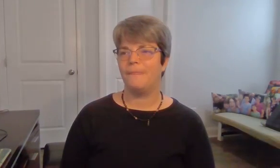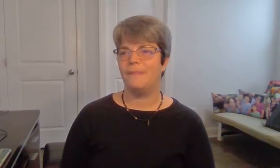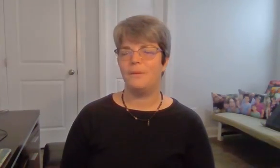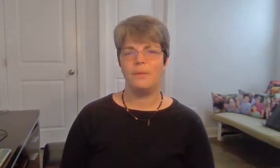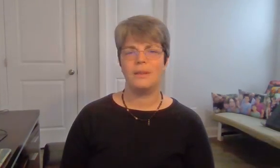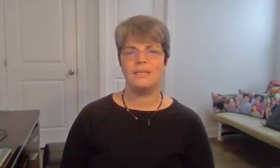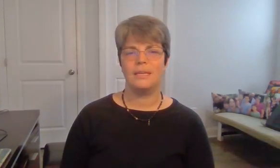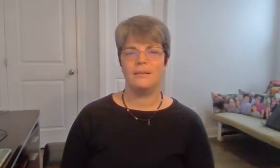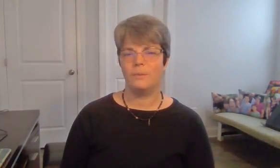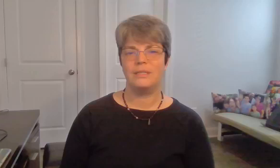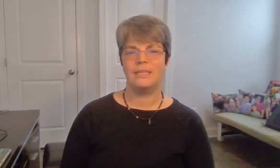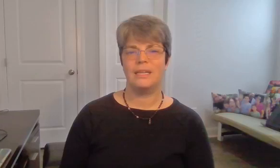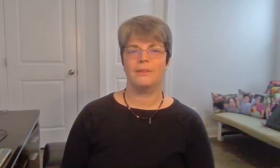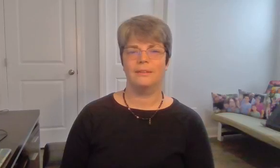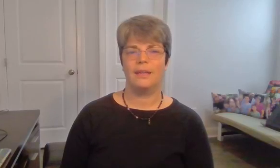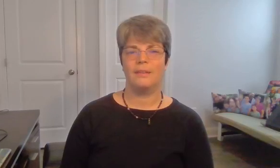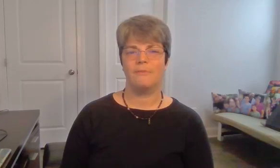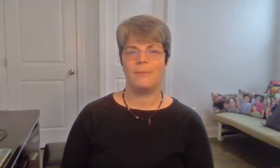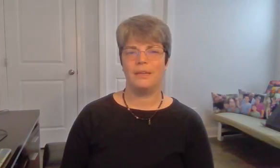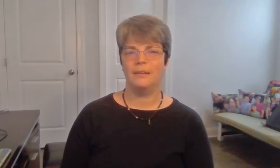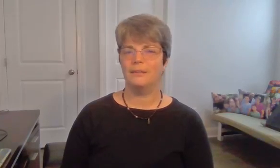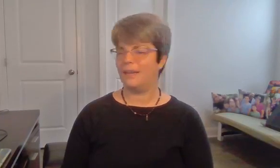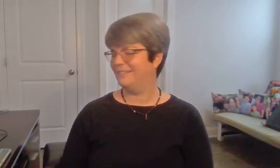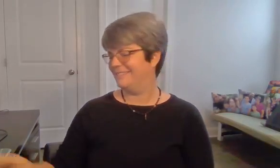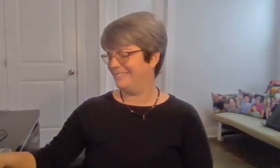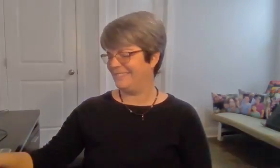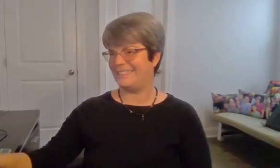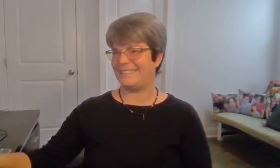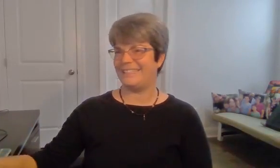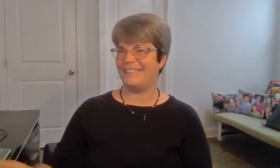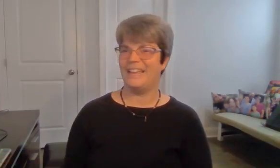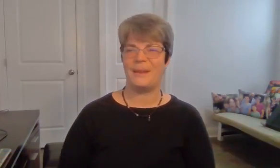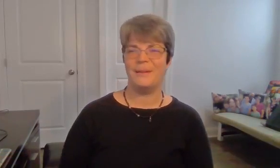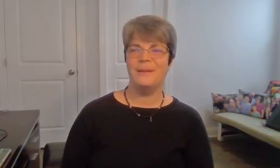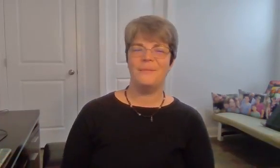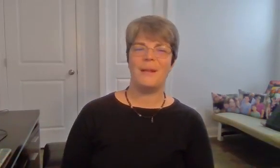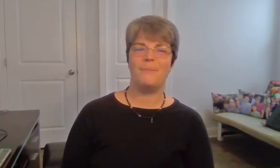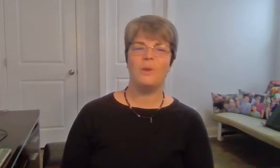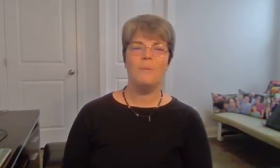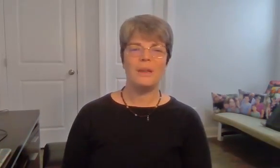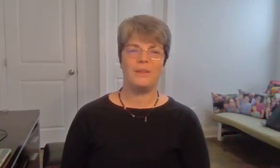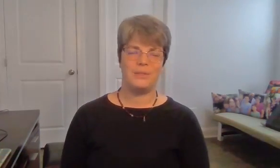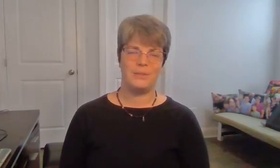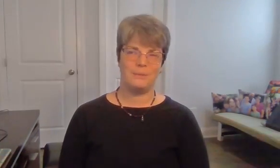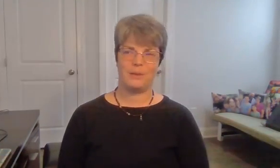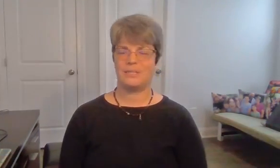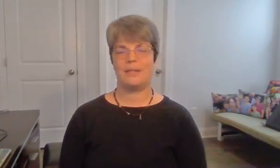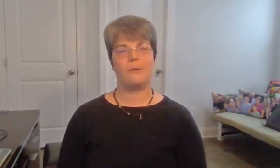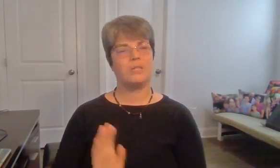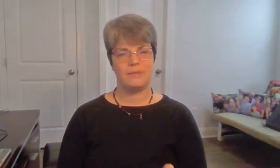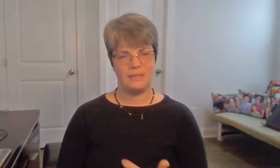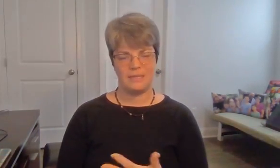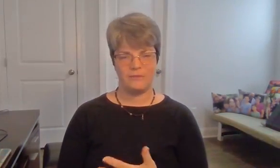Did we already sing? We sang, right? I love mommy. Yeah. Okay. Who benefits using American Sign Language? Obviously the deaf